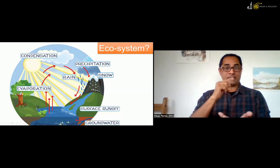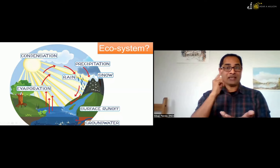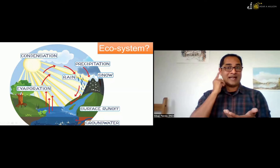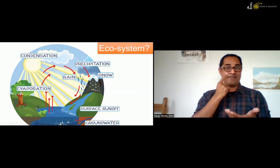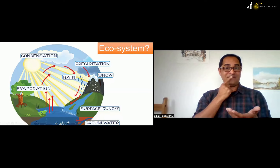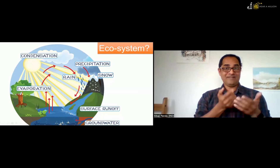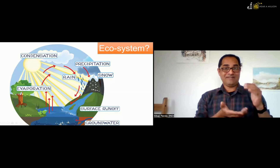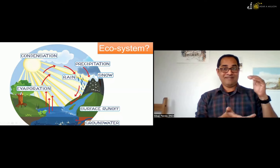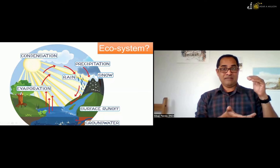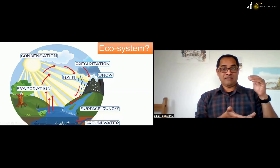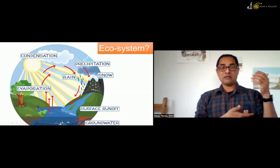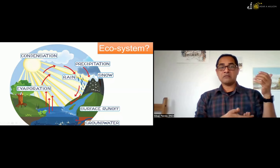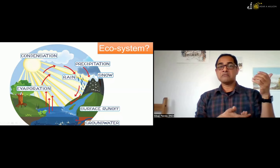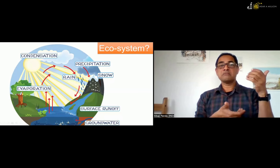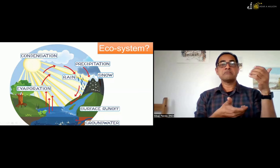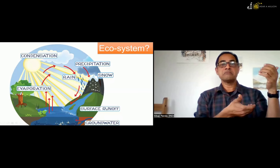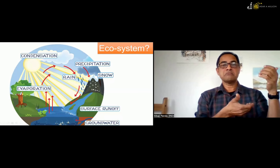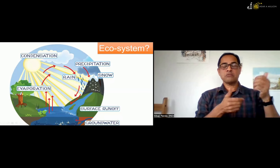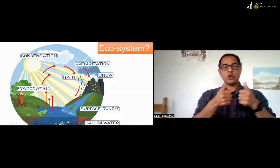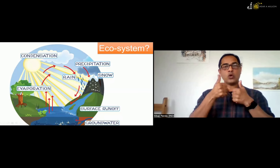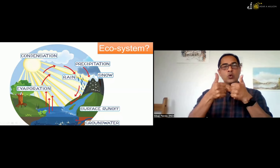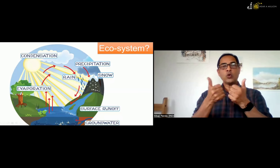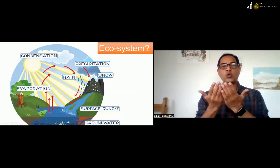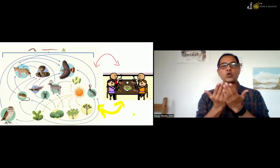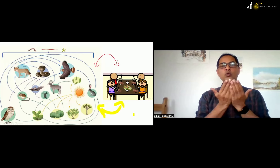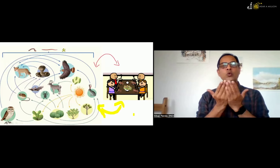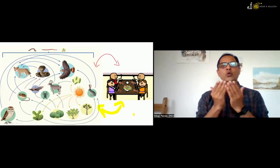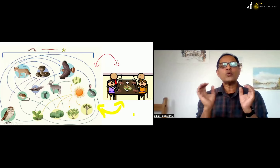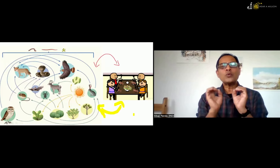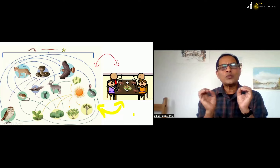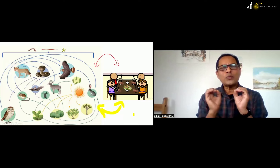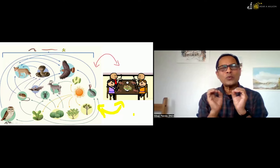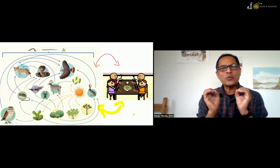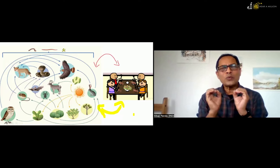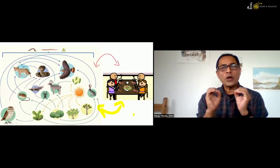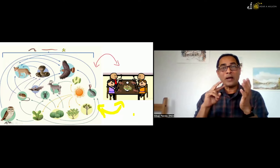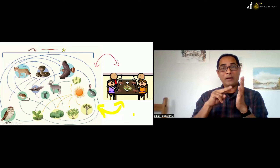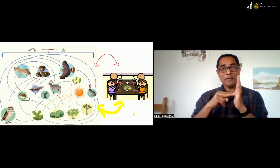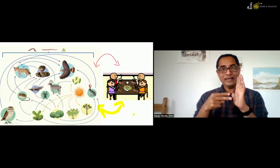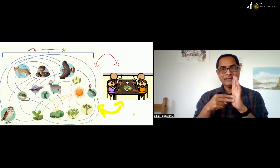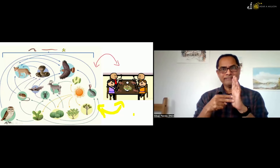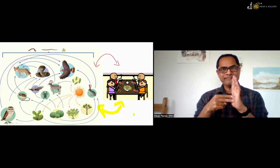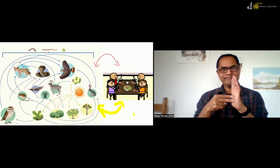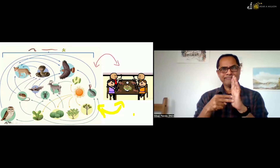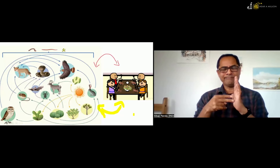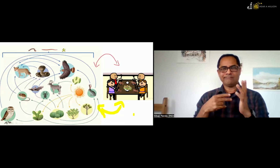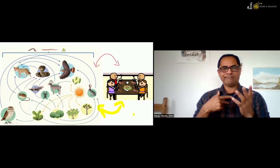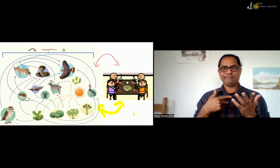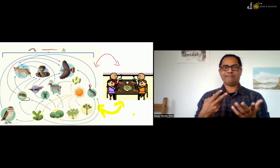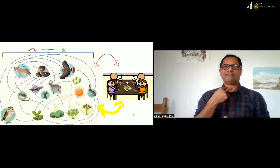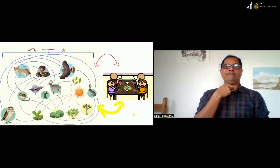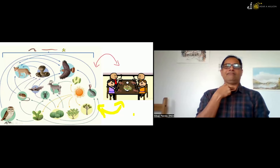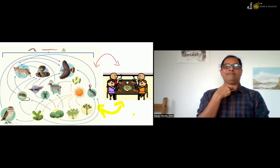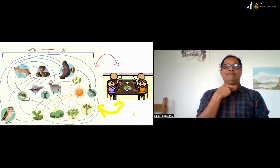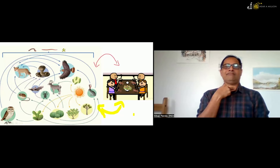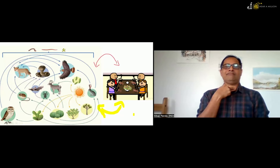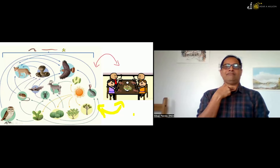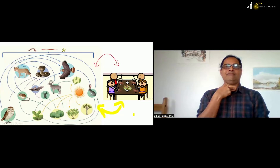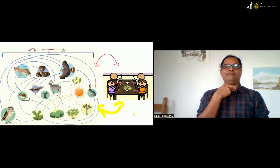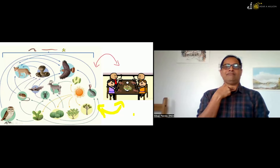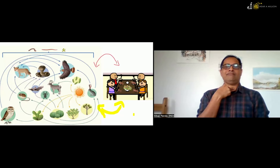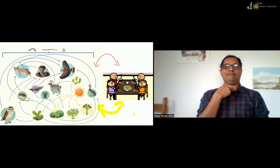when let's have the perspective, let's change the perspective of the word normal. When I have a deaf child, I can't take that